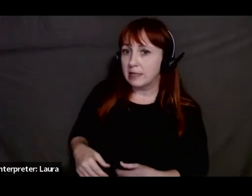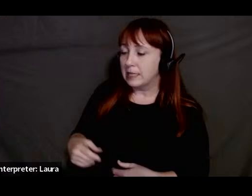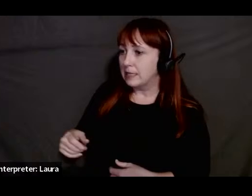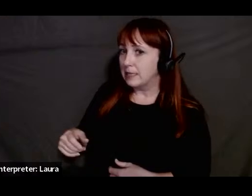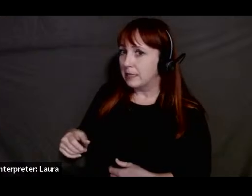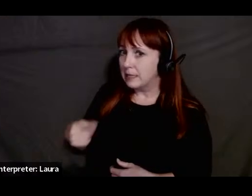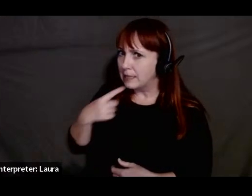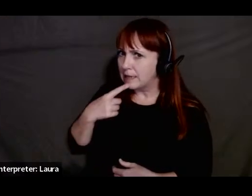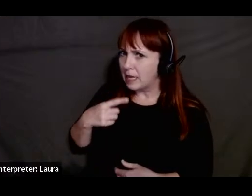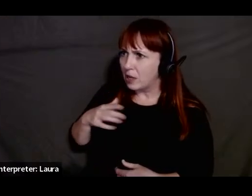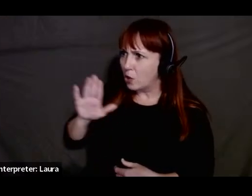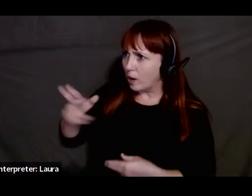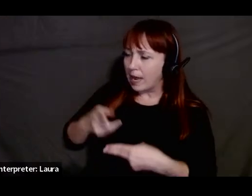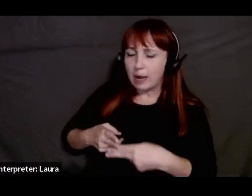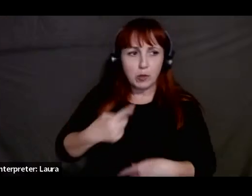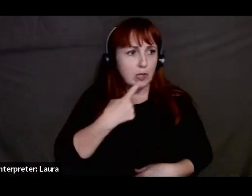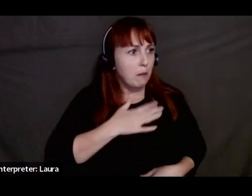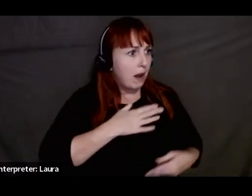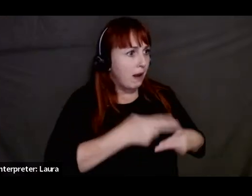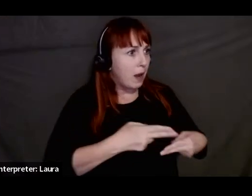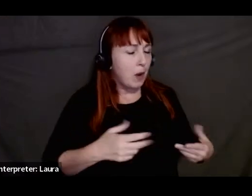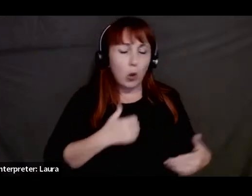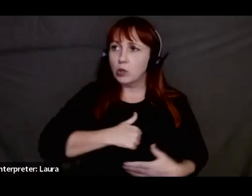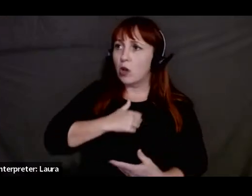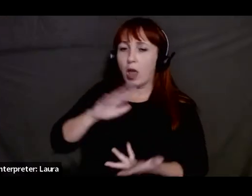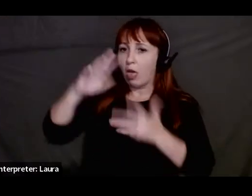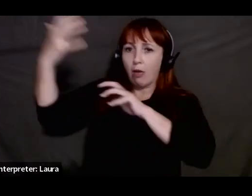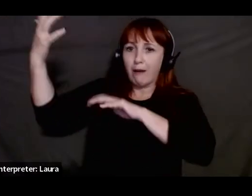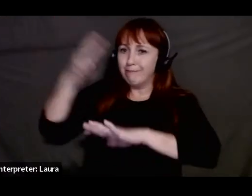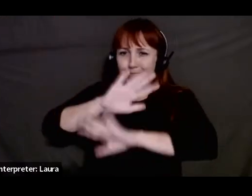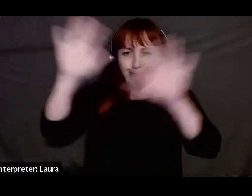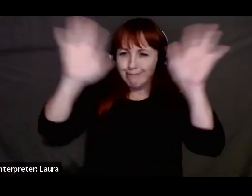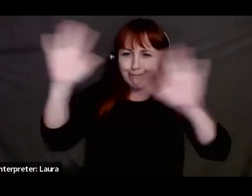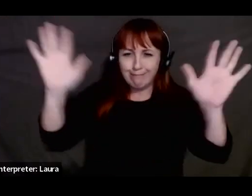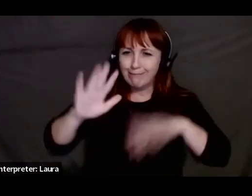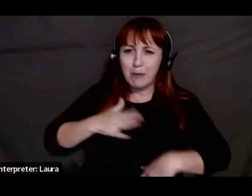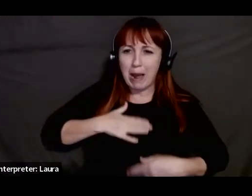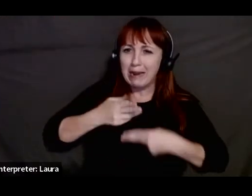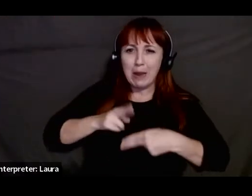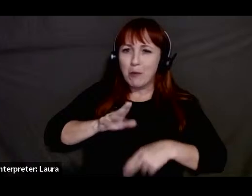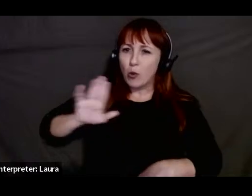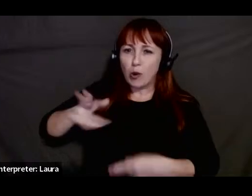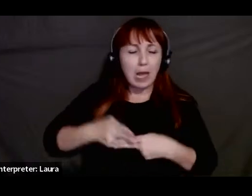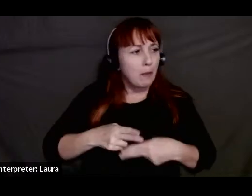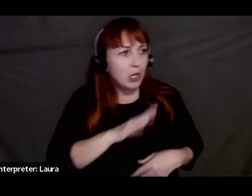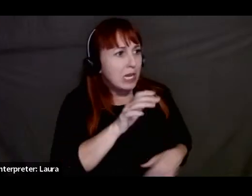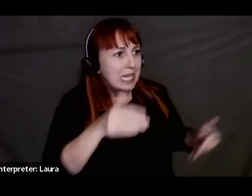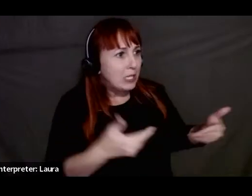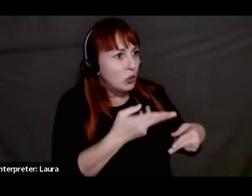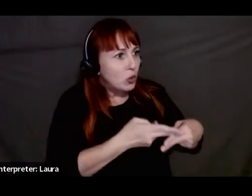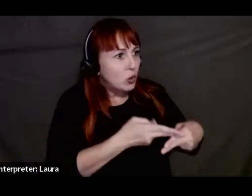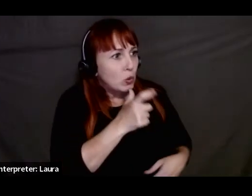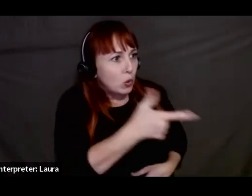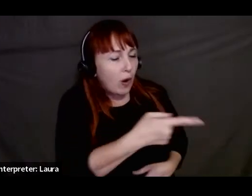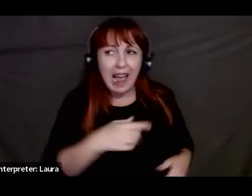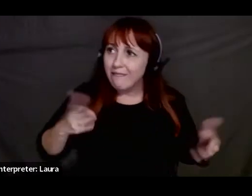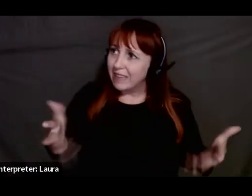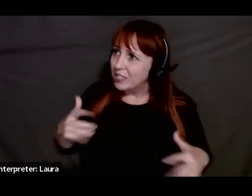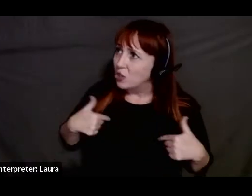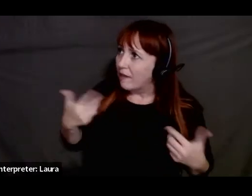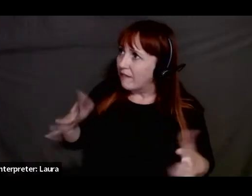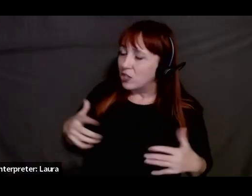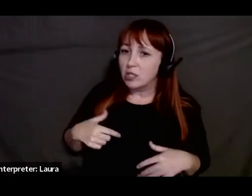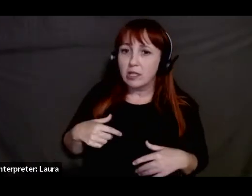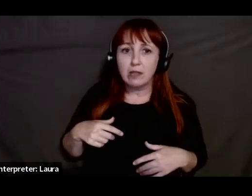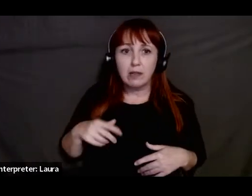say? State my name? Yeah, okay, sorry. Sorry, state your name. Don't state my name. No, no, you didn't introduce yourself. Well, I did. Oh, I'm